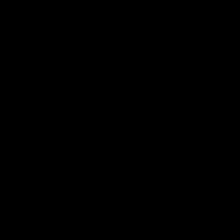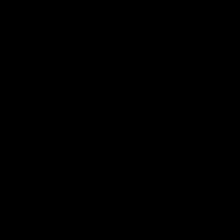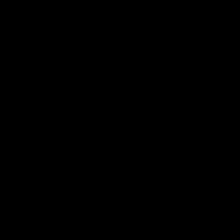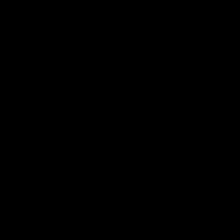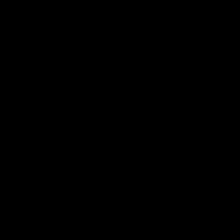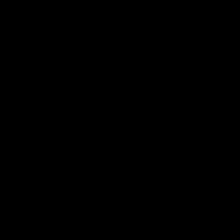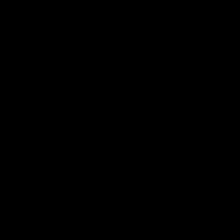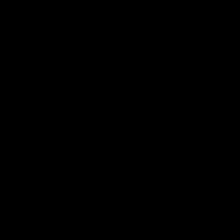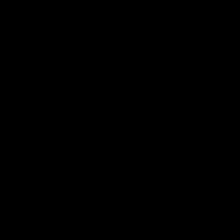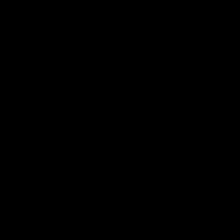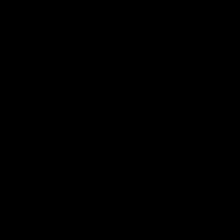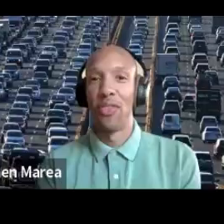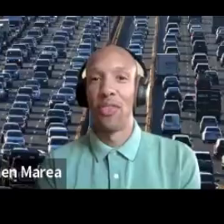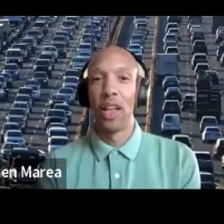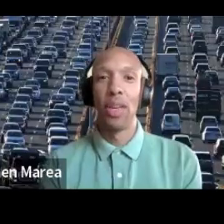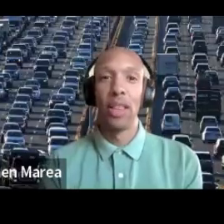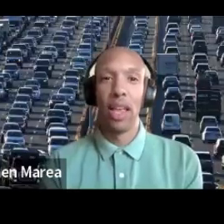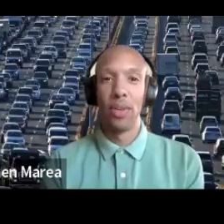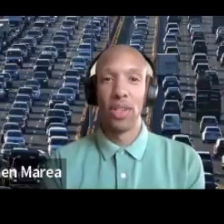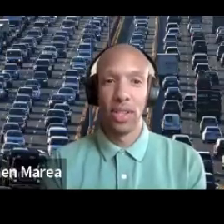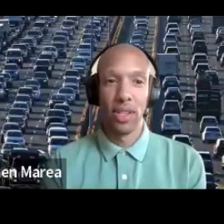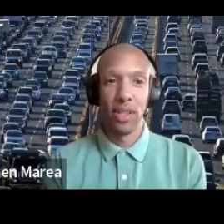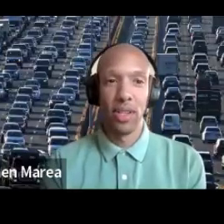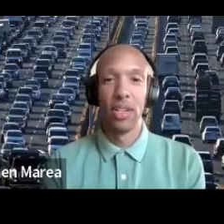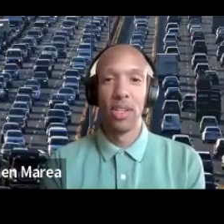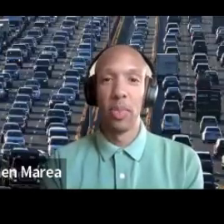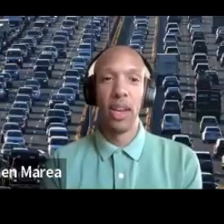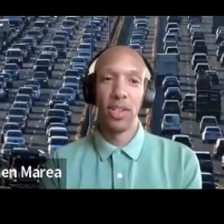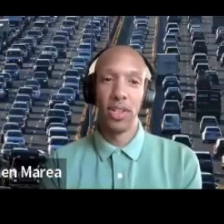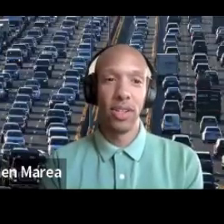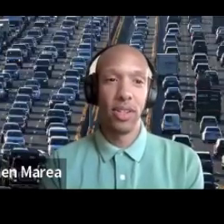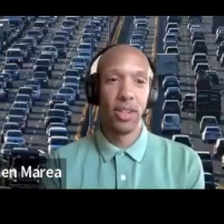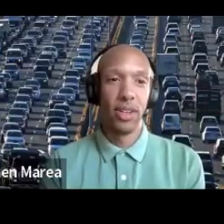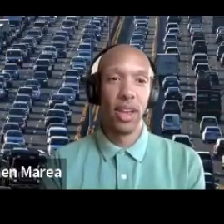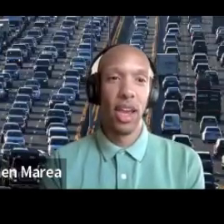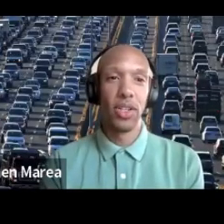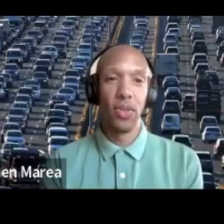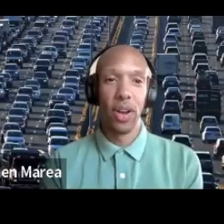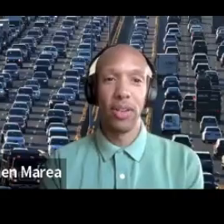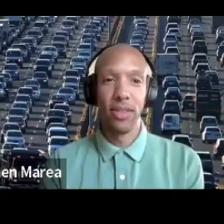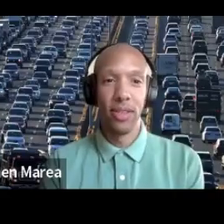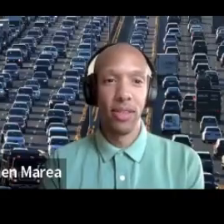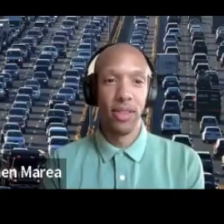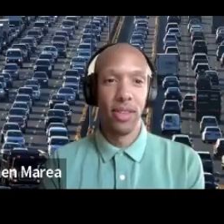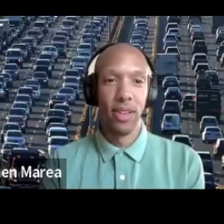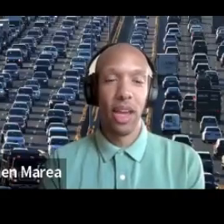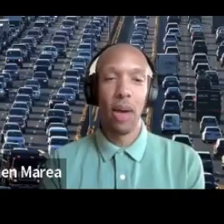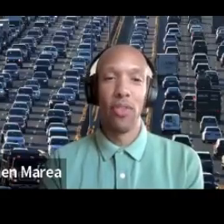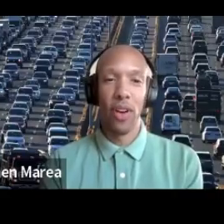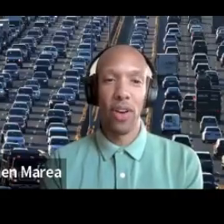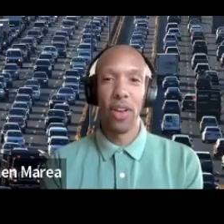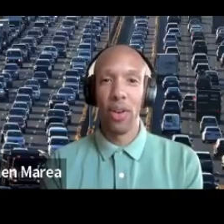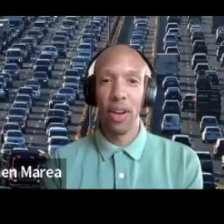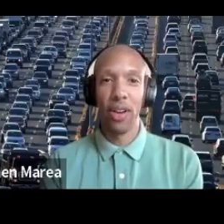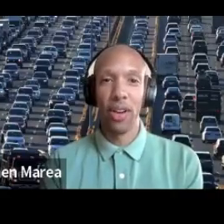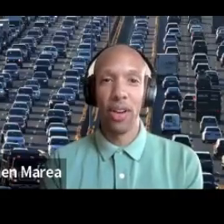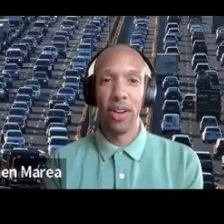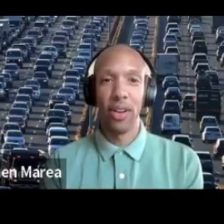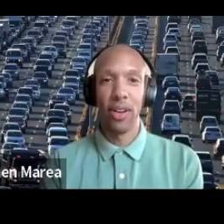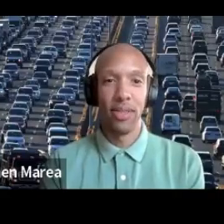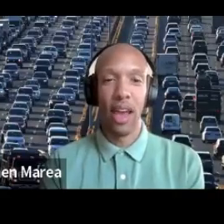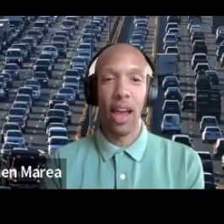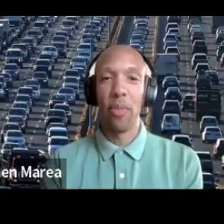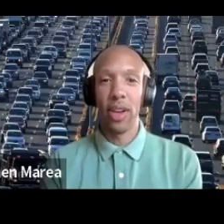Tonight, we are offering interpretation in the following languages: Spanish, Haitian Creole, Cabo Verdean